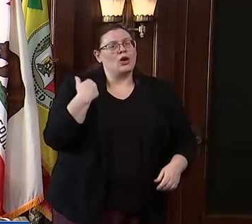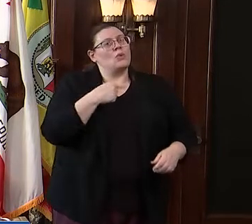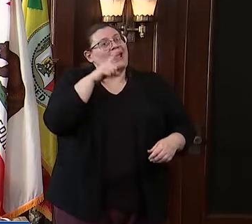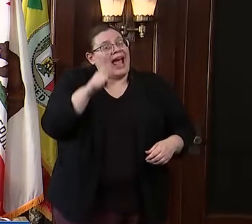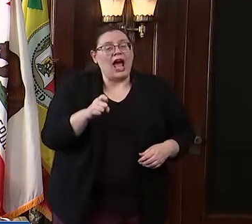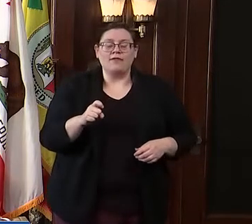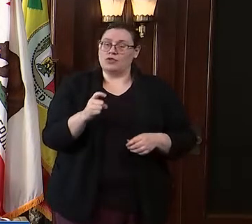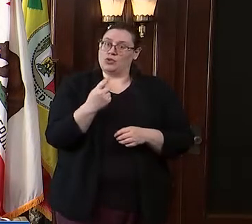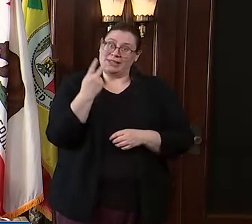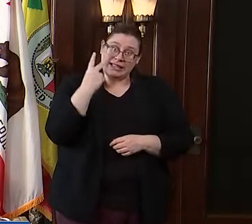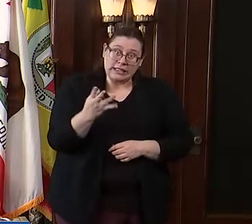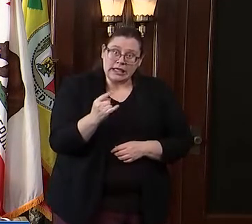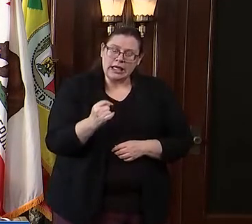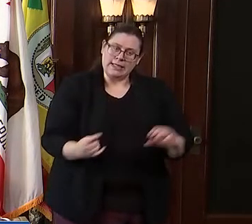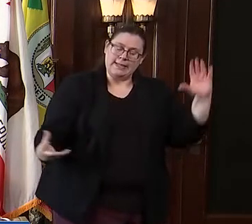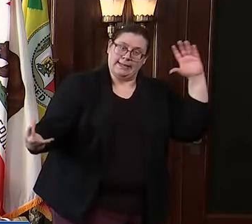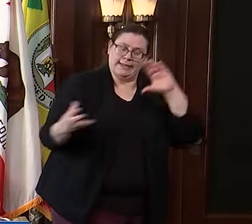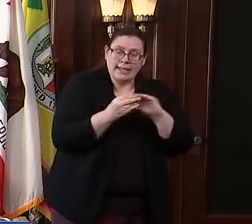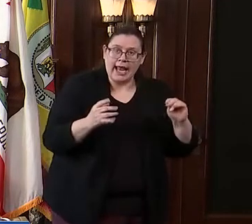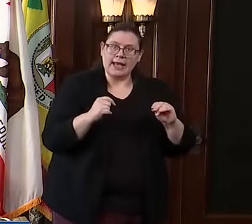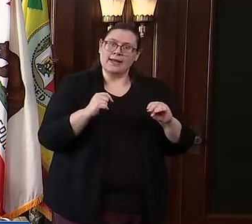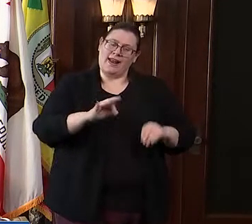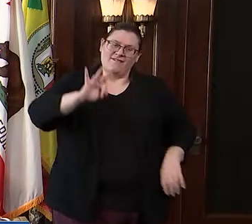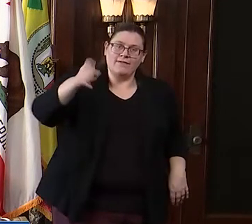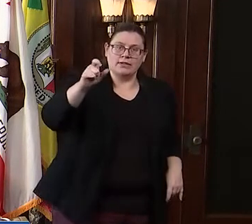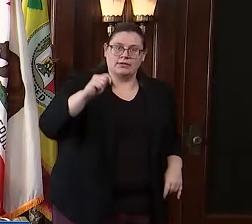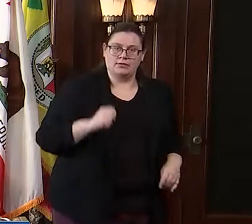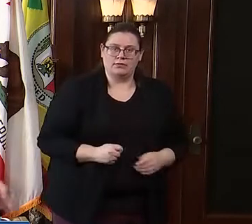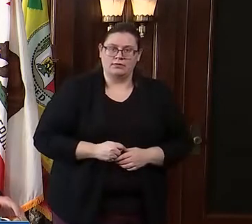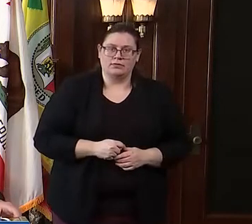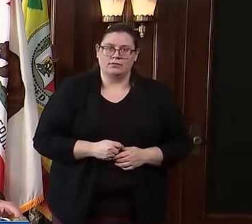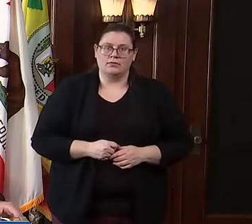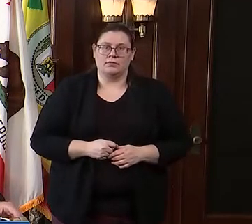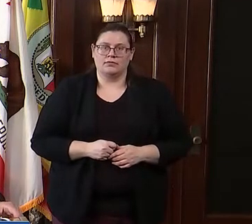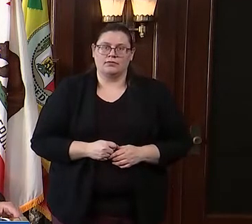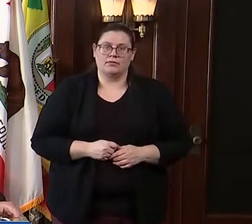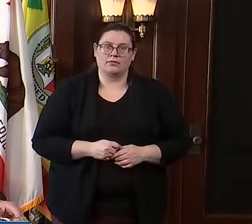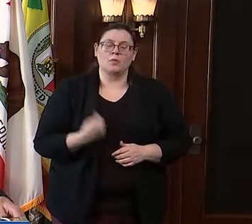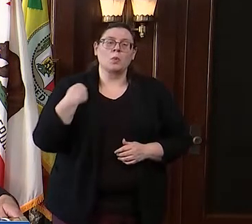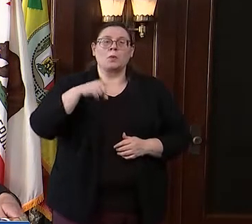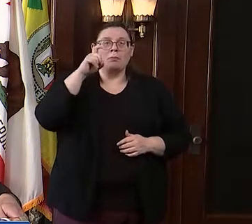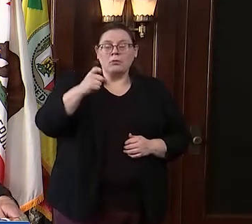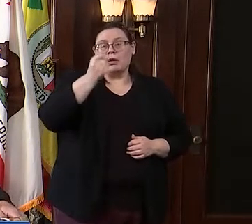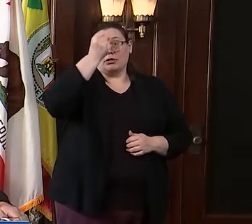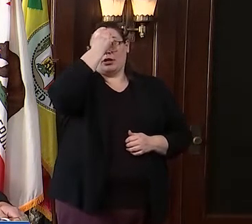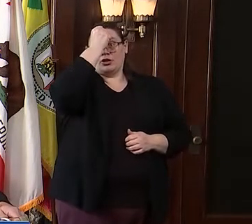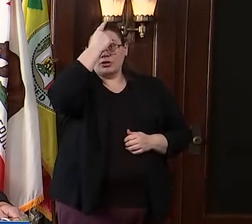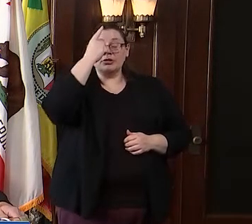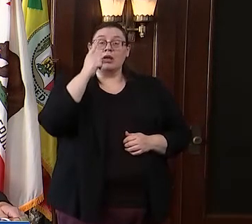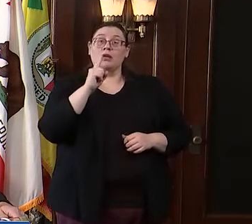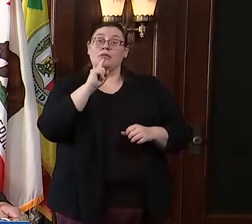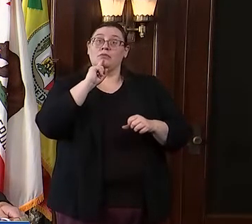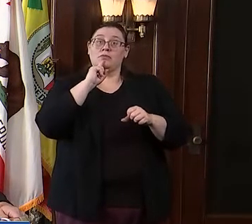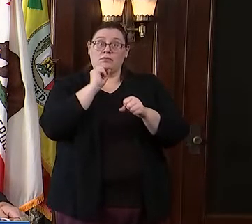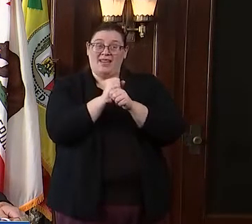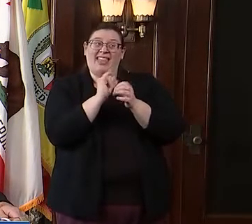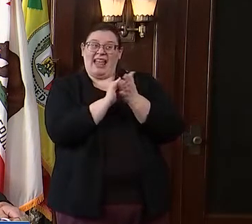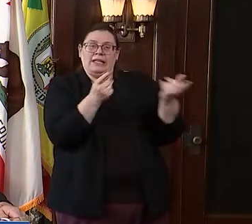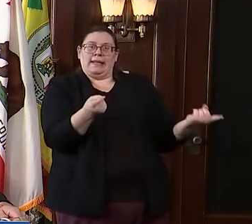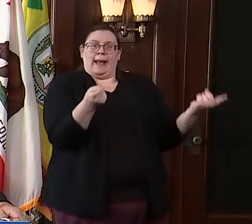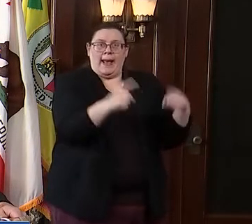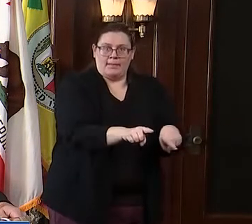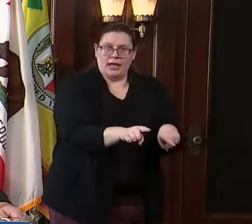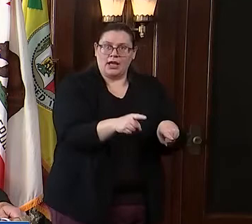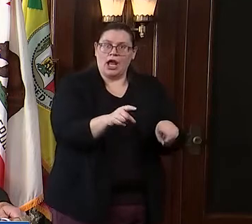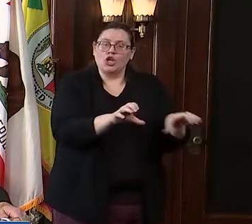say this, and we have to do something about it. We have to understand that reality and do what Angelenos